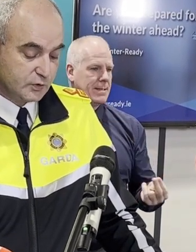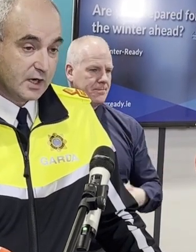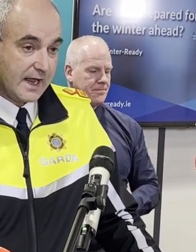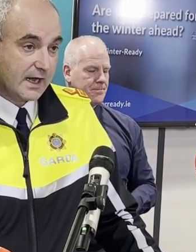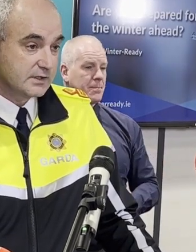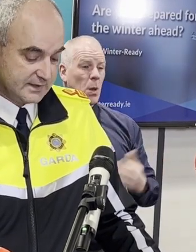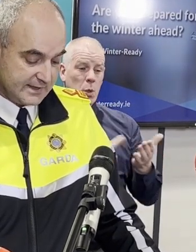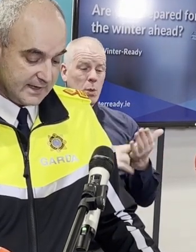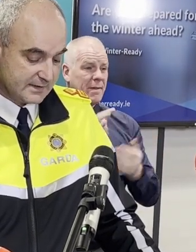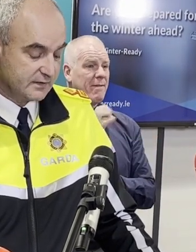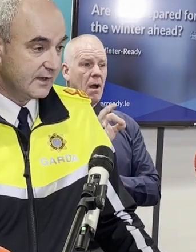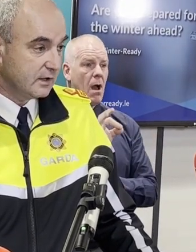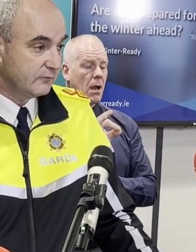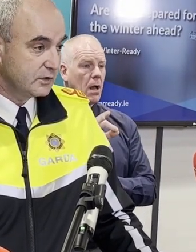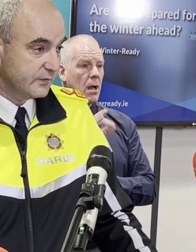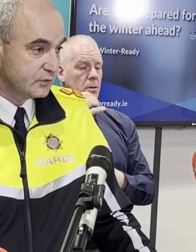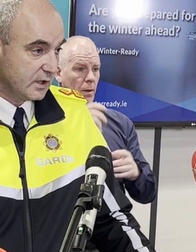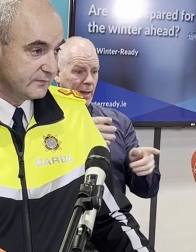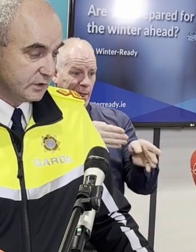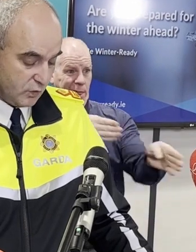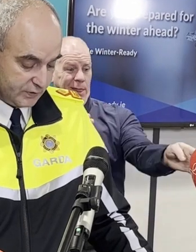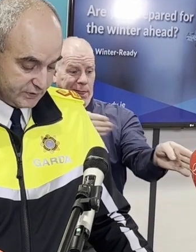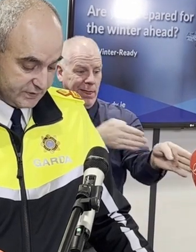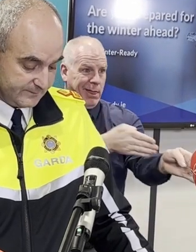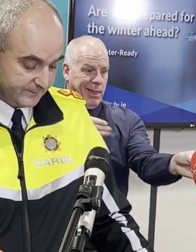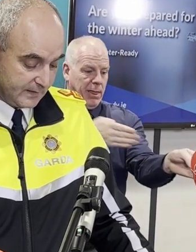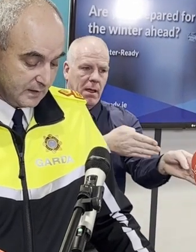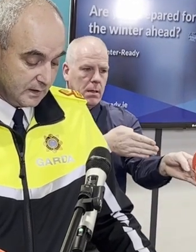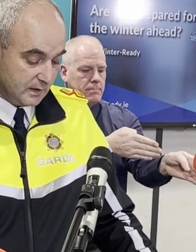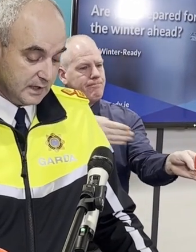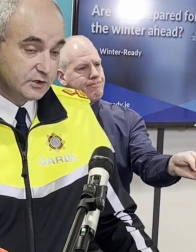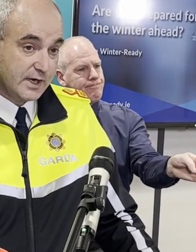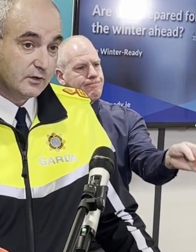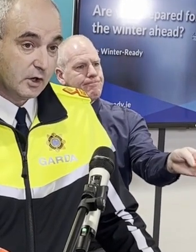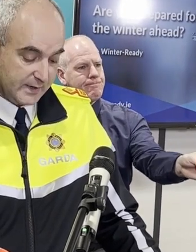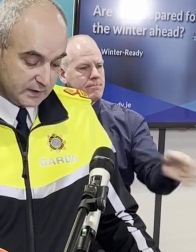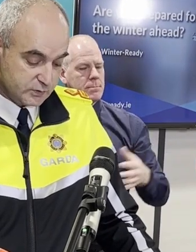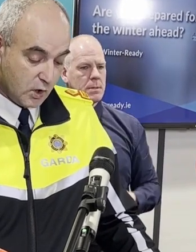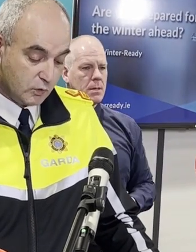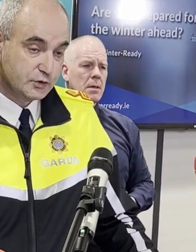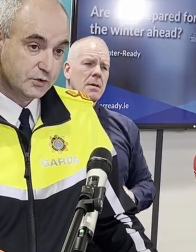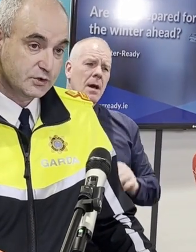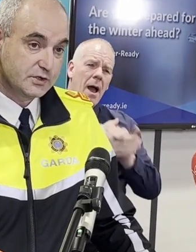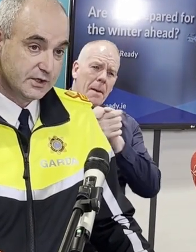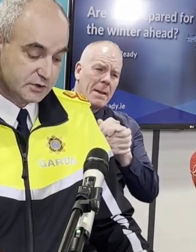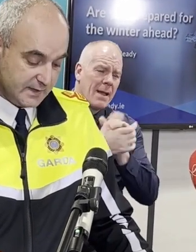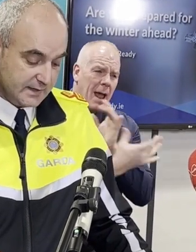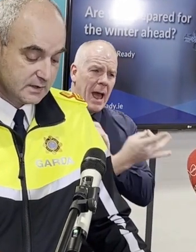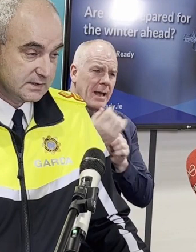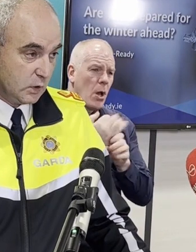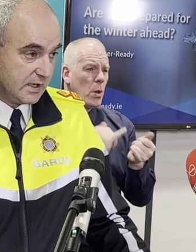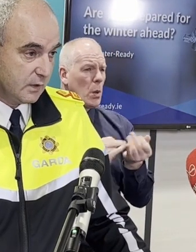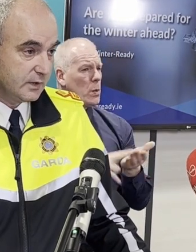in fog, do not hang on to the taillights of the vehicle in front of you. Drive to your own conditions. In general, our appeal to all road users continues